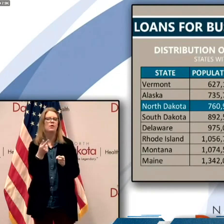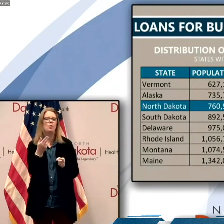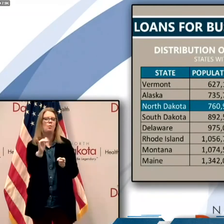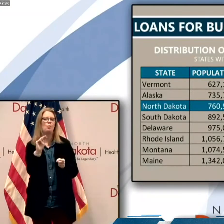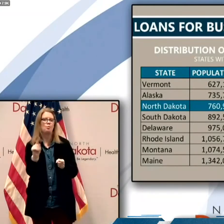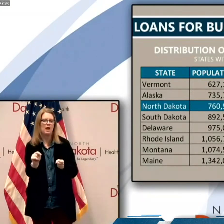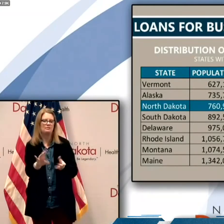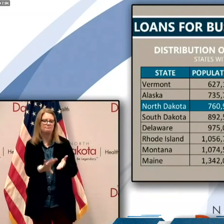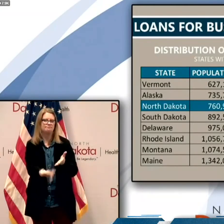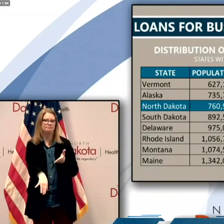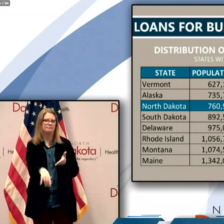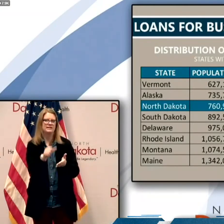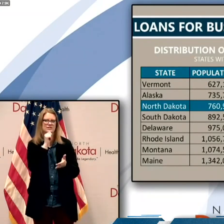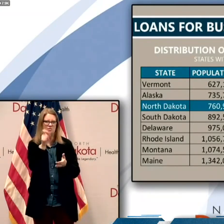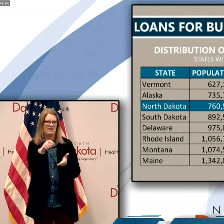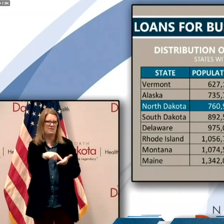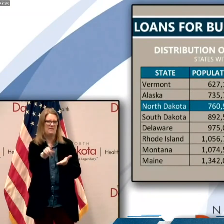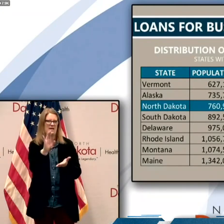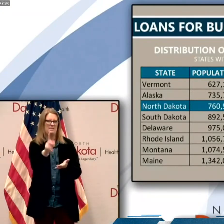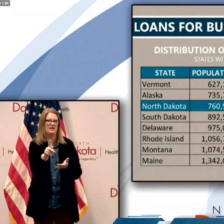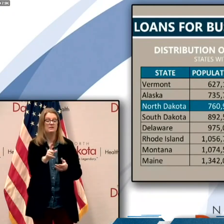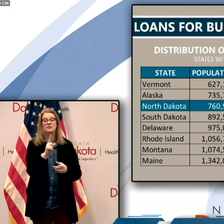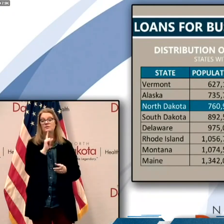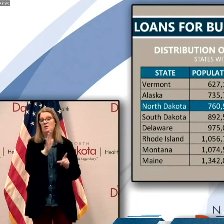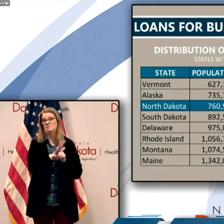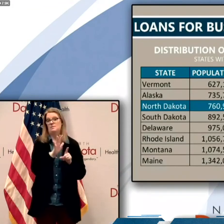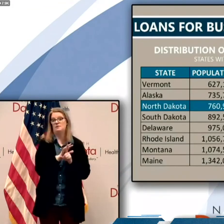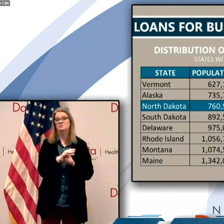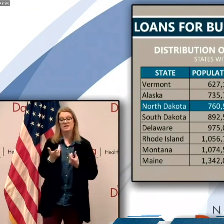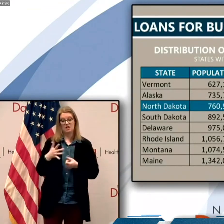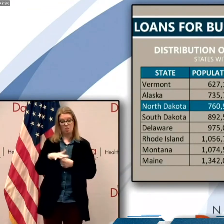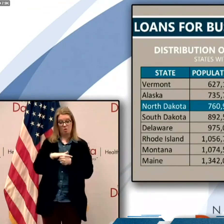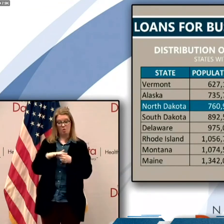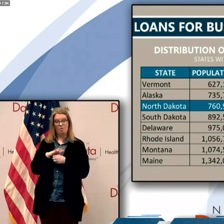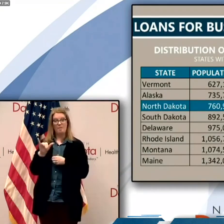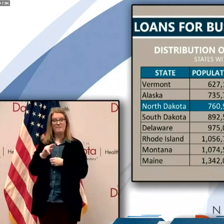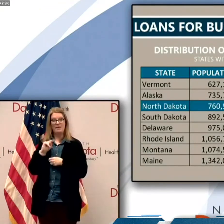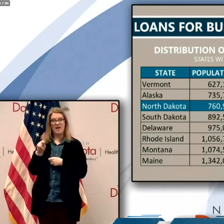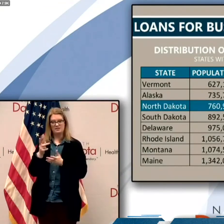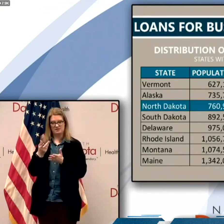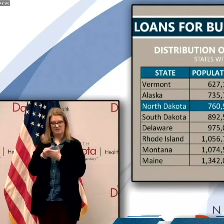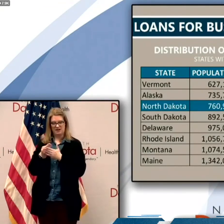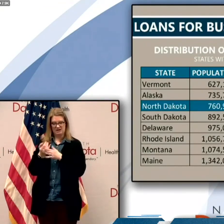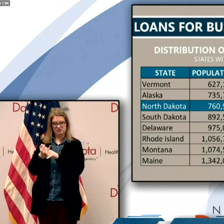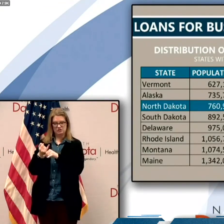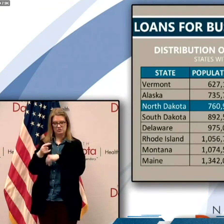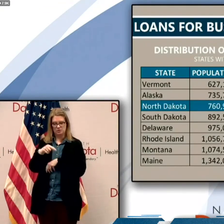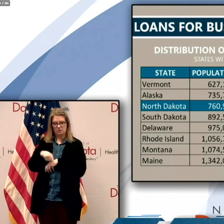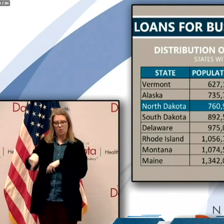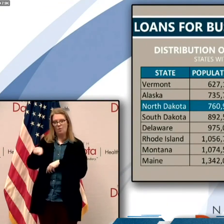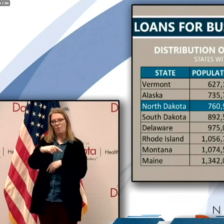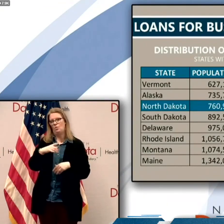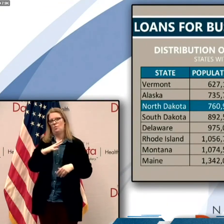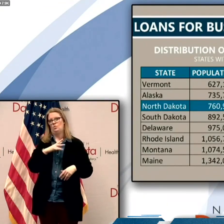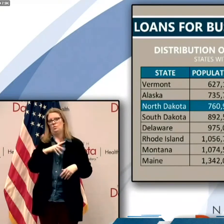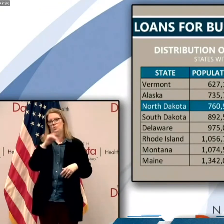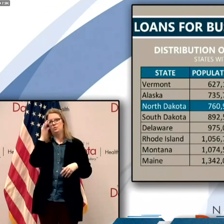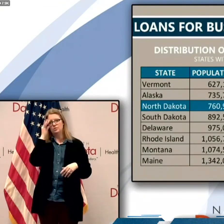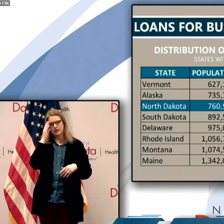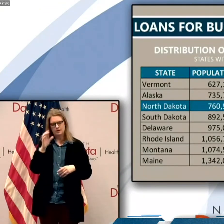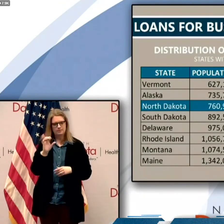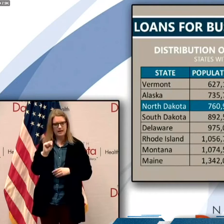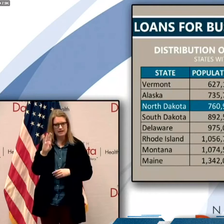sure, so popular. But I want to thank the local financial institutions, because the way these loans happened was the SBA